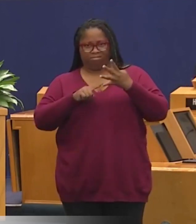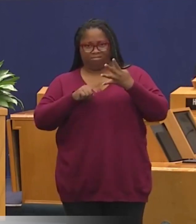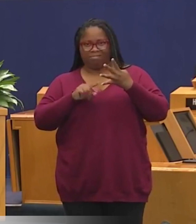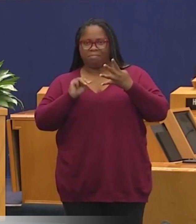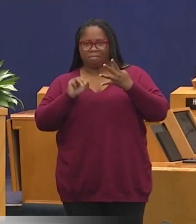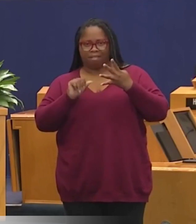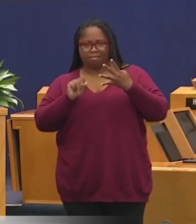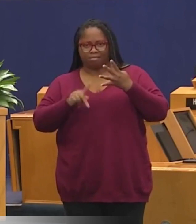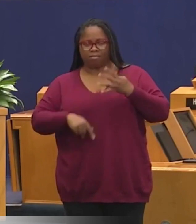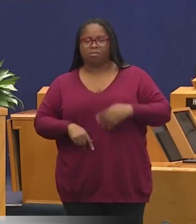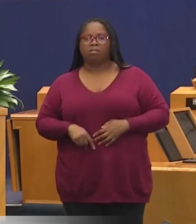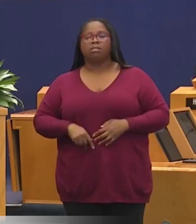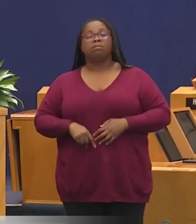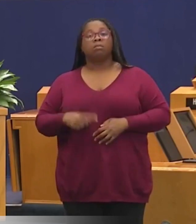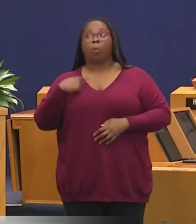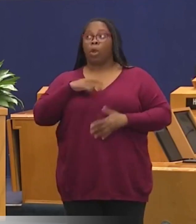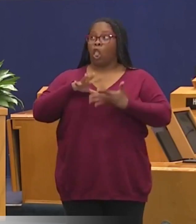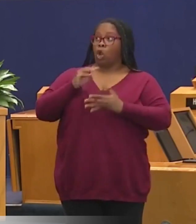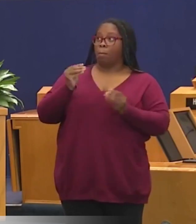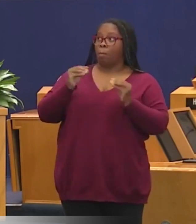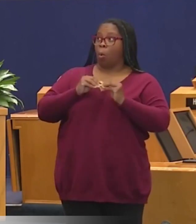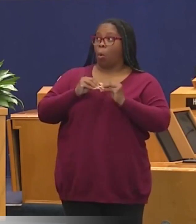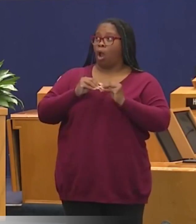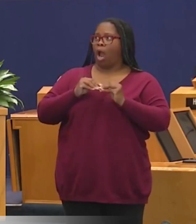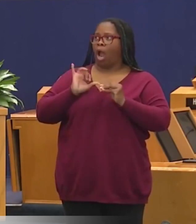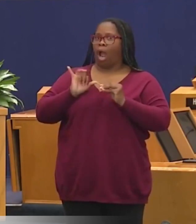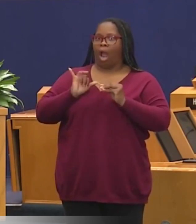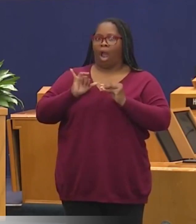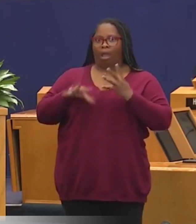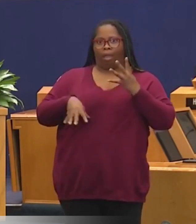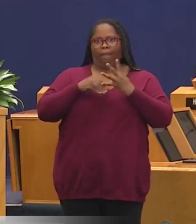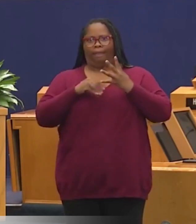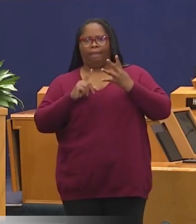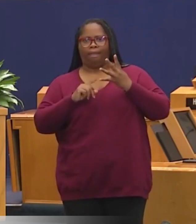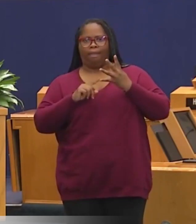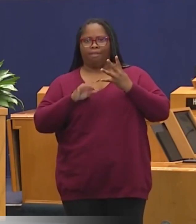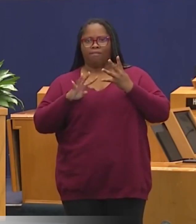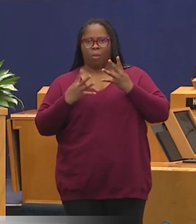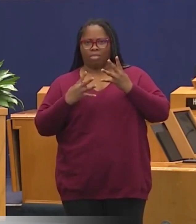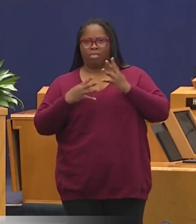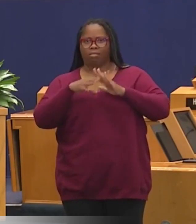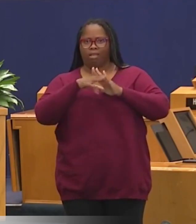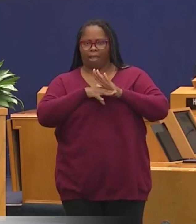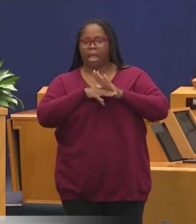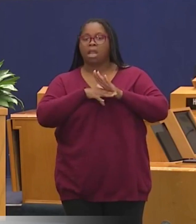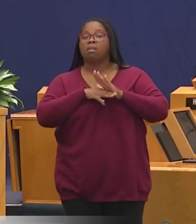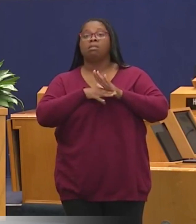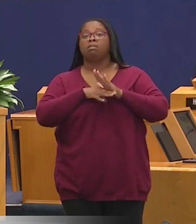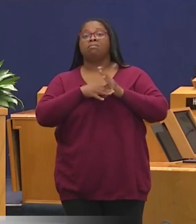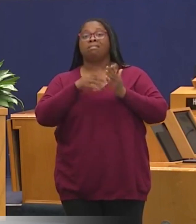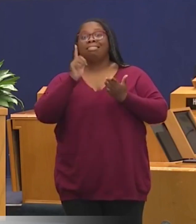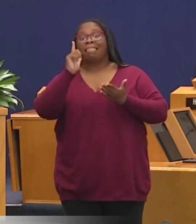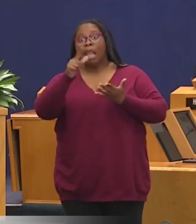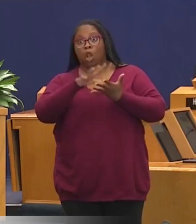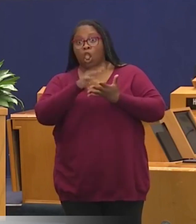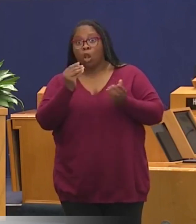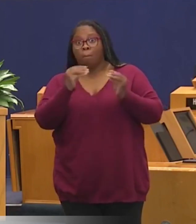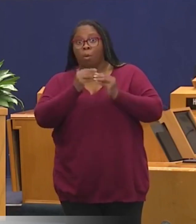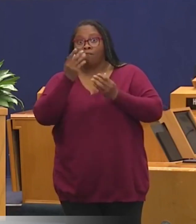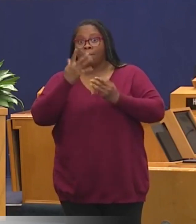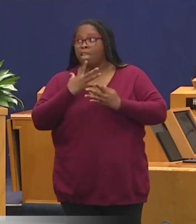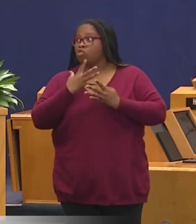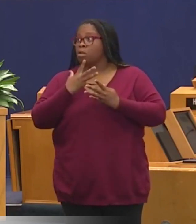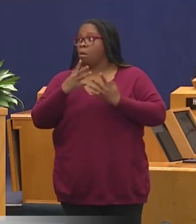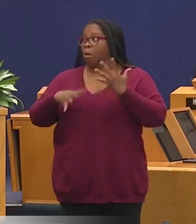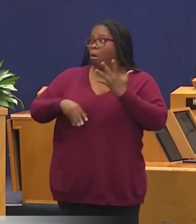change. We changed it this week. It's likely that as we learn more, it will also change into the future. So I want to just make